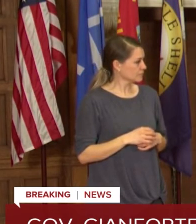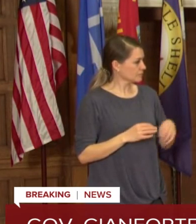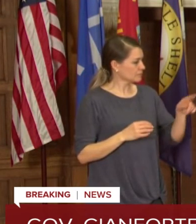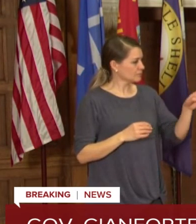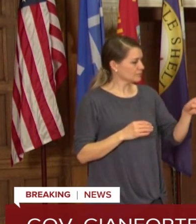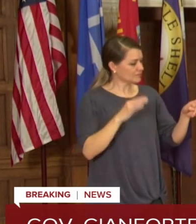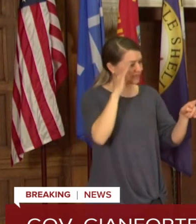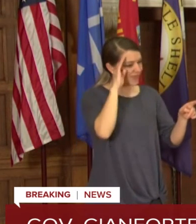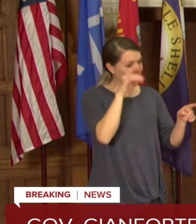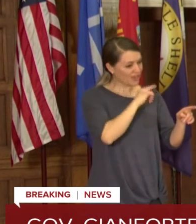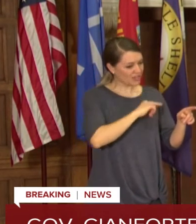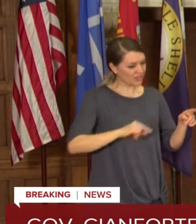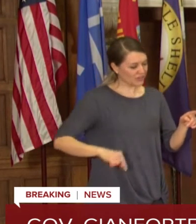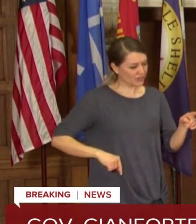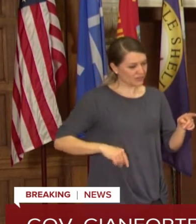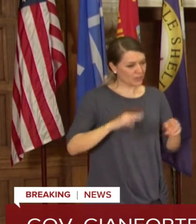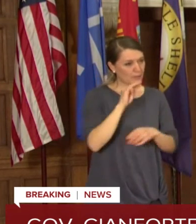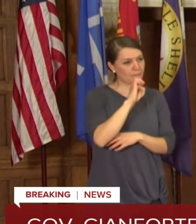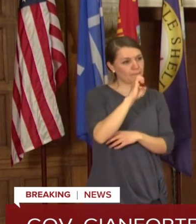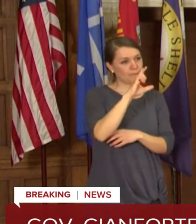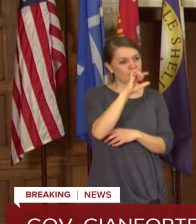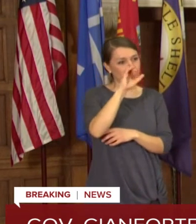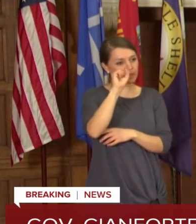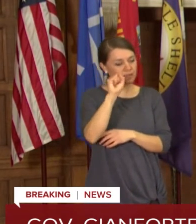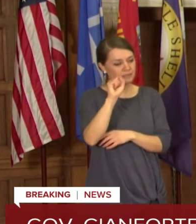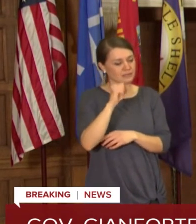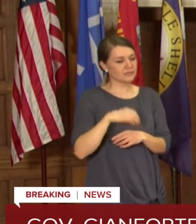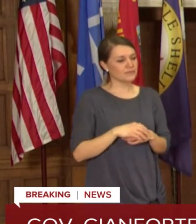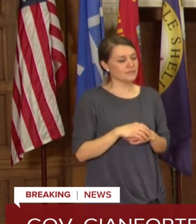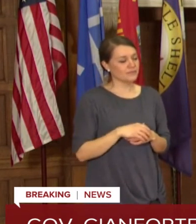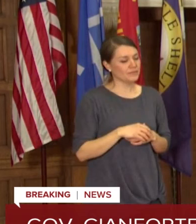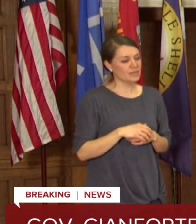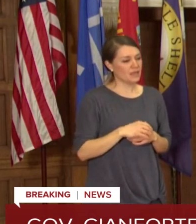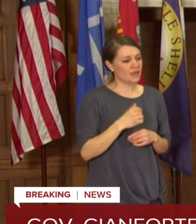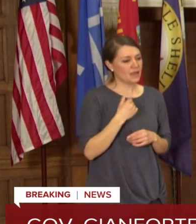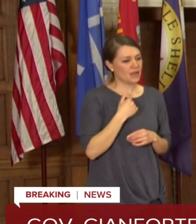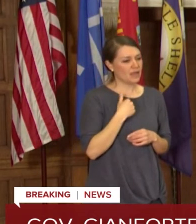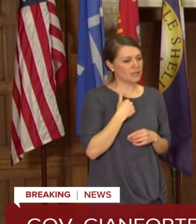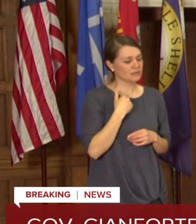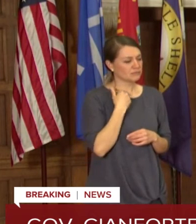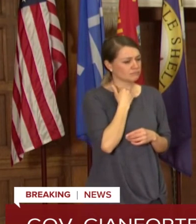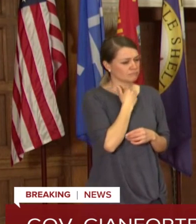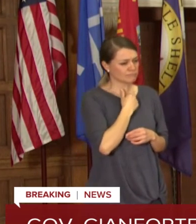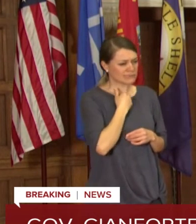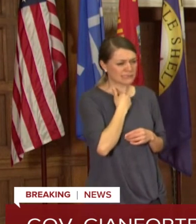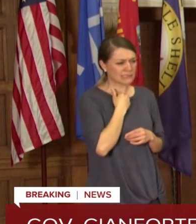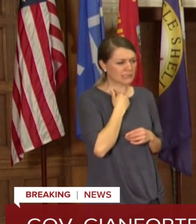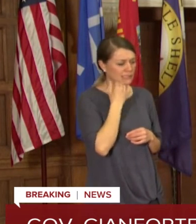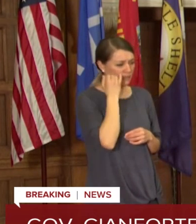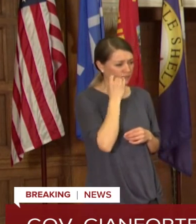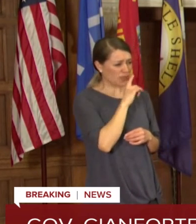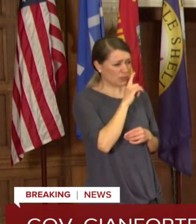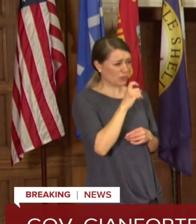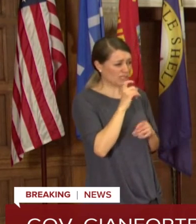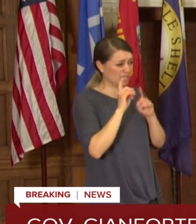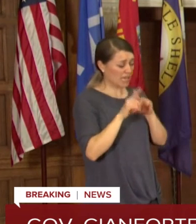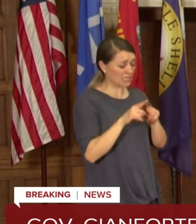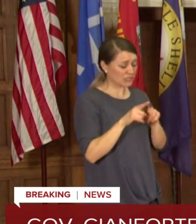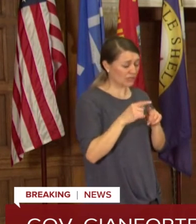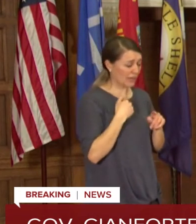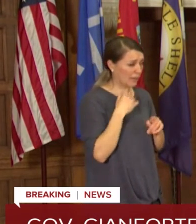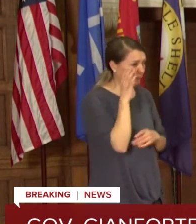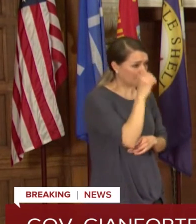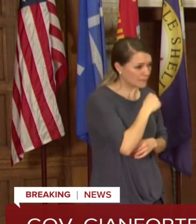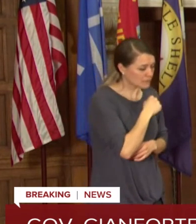Hi, Governor Gianforte. This is Melissa Lovers with the Bozeman Daily Chronicle. I apologize if this question has already been answered and I missed it,